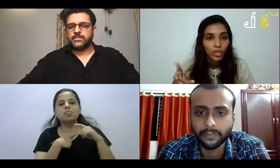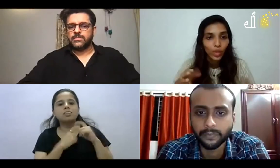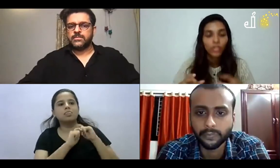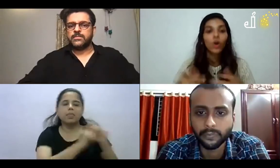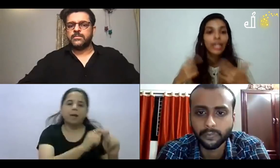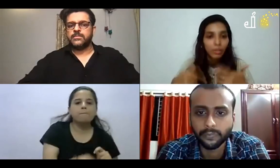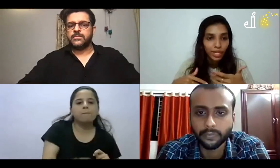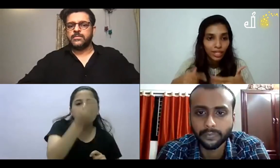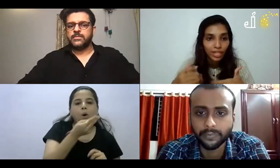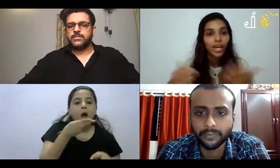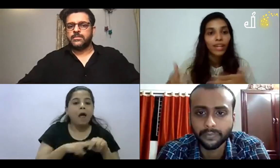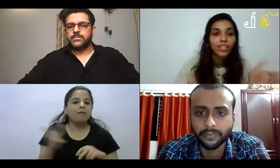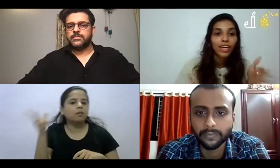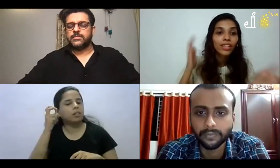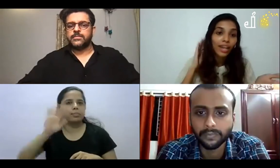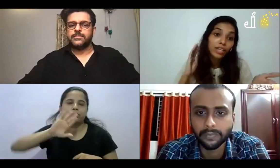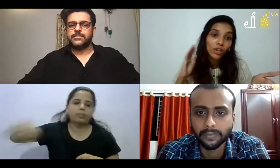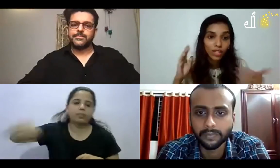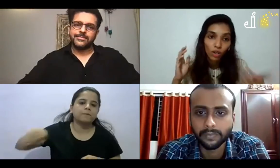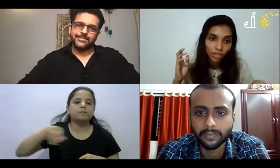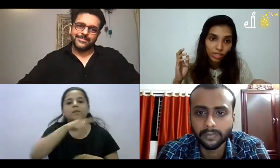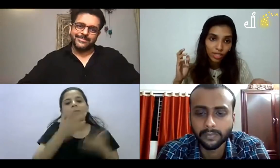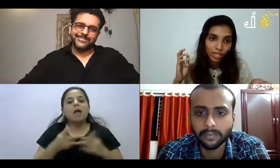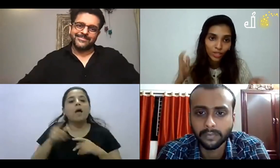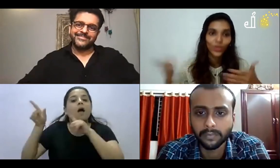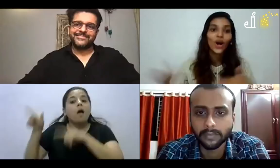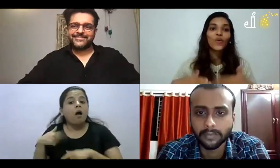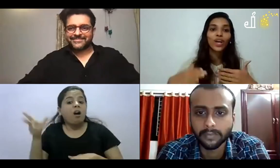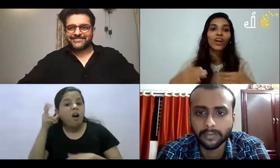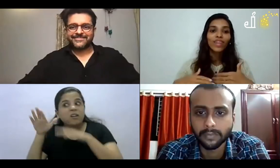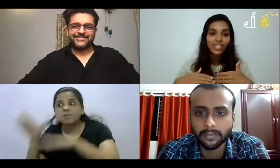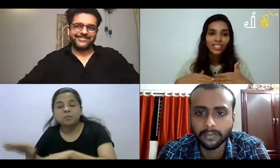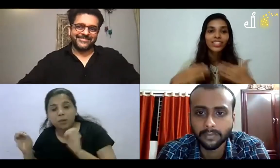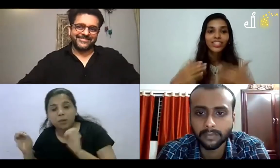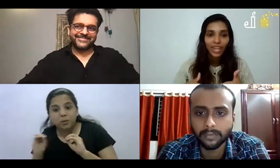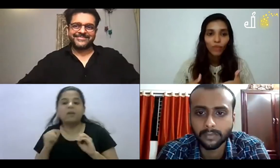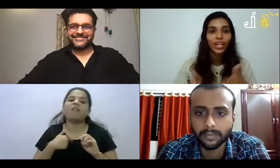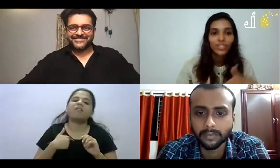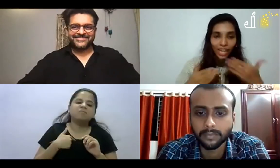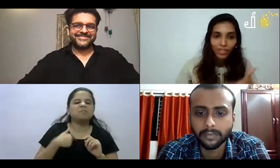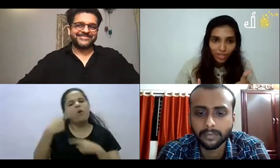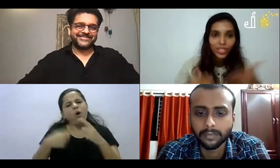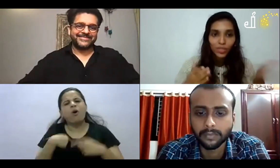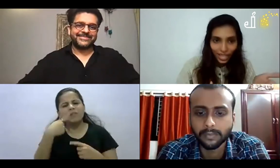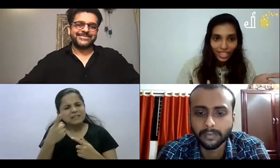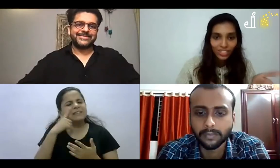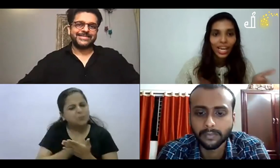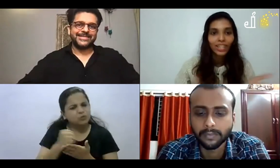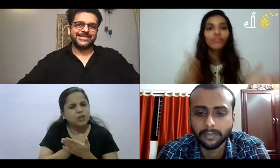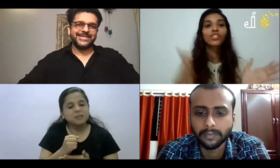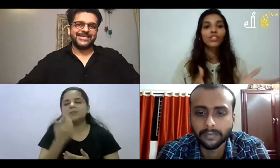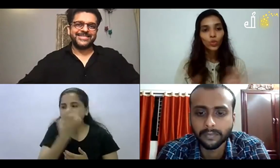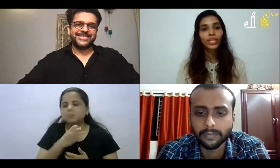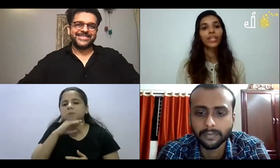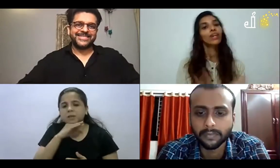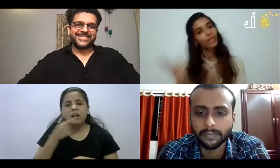sign language or lip reading rather than relying on their auditory skill. So we always say we'll try speech, and